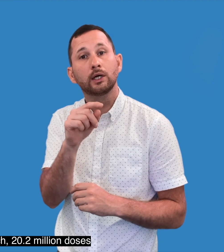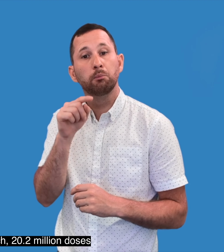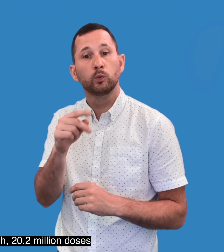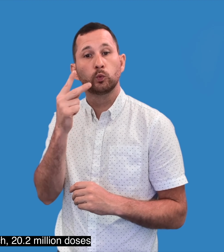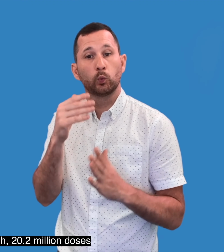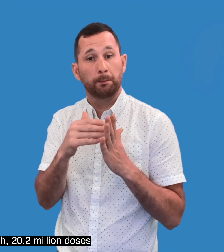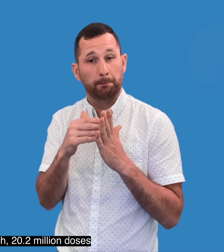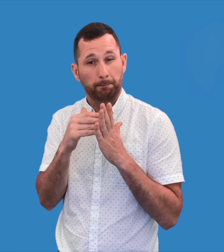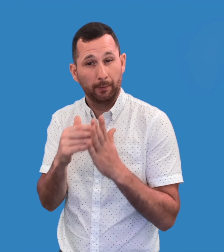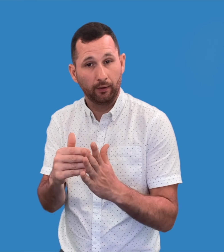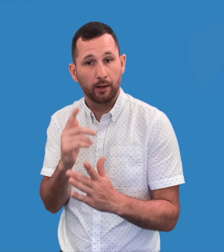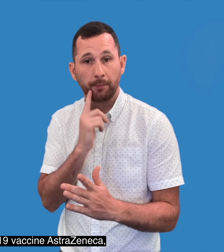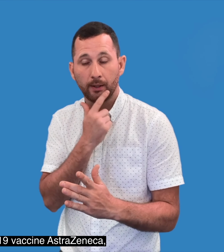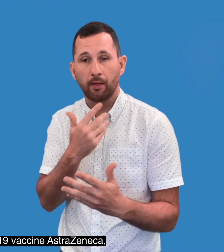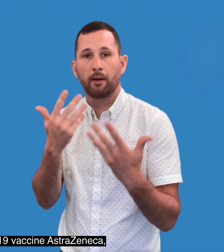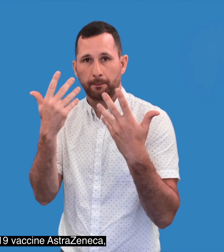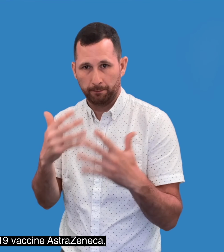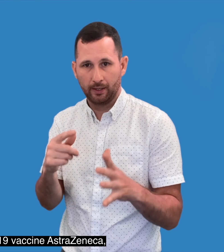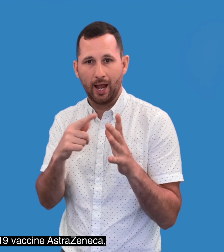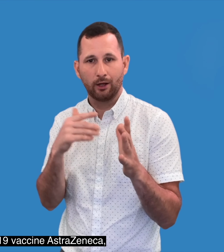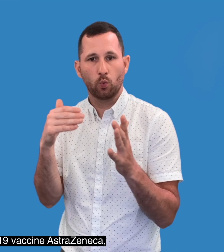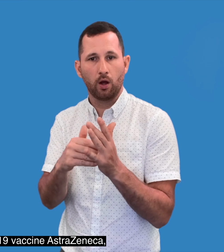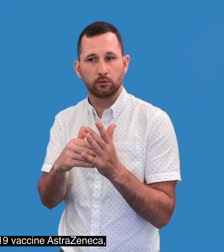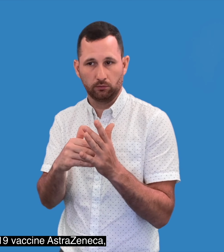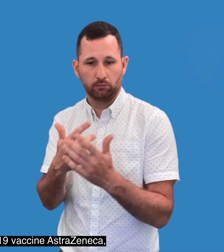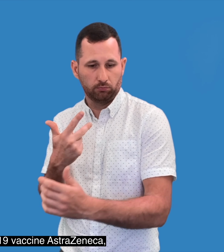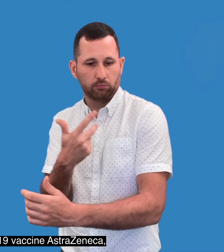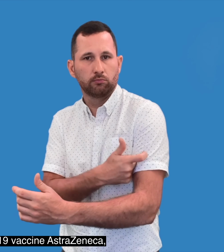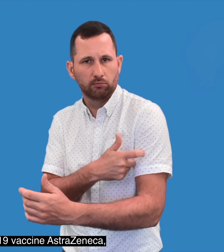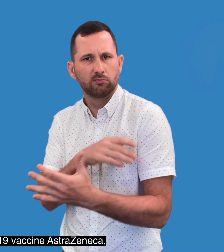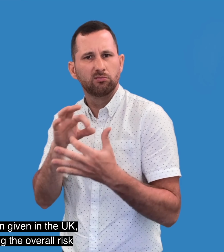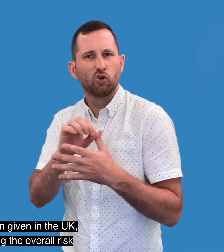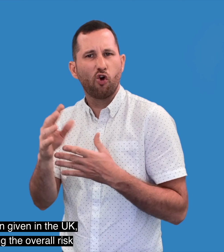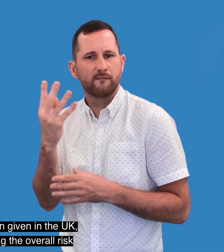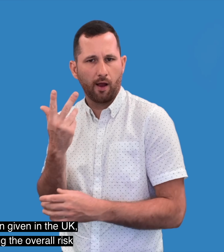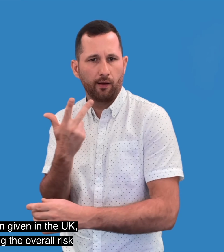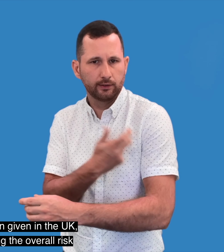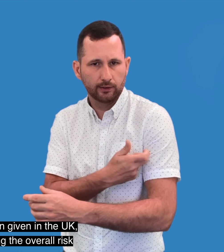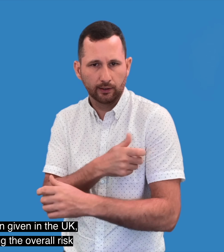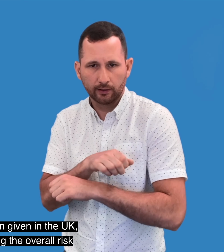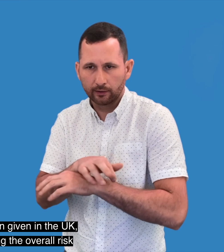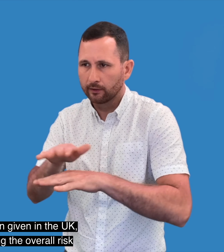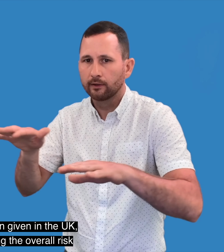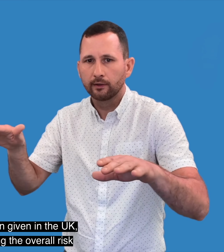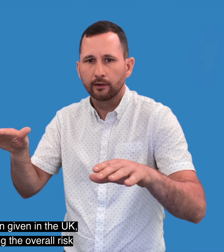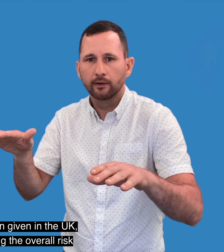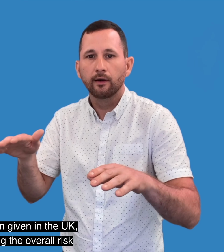million doses of the COVID-19 vaccine Astrazeneca had been given in the UK, meaning the